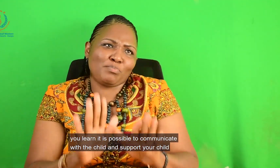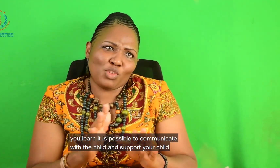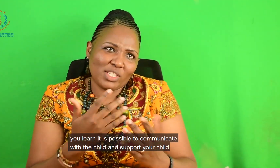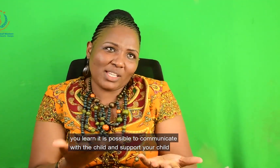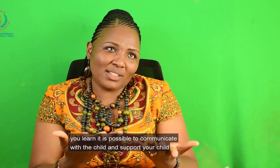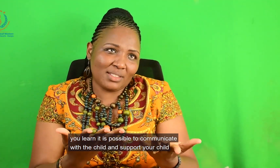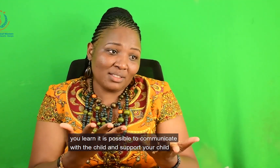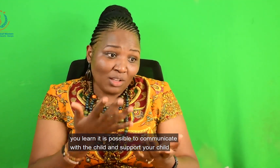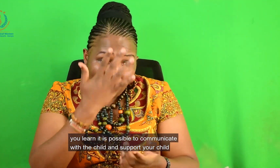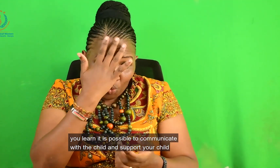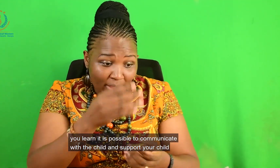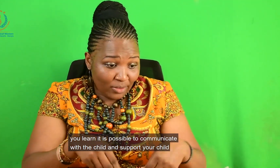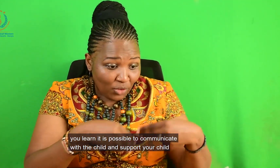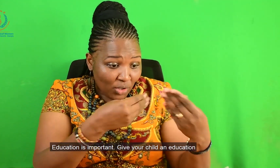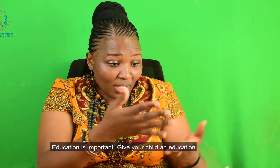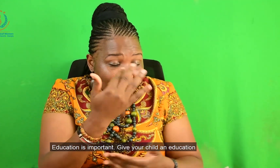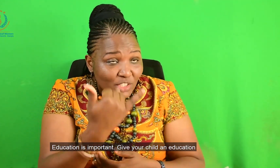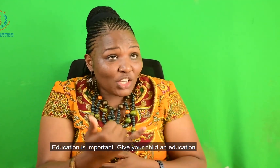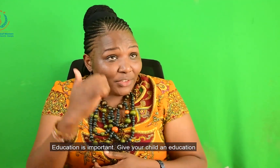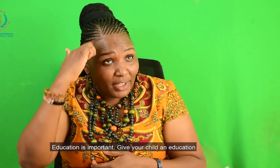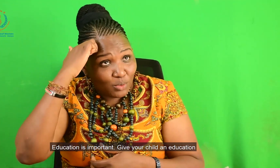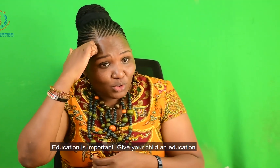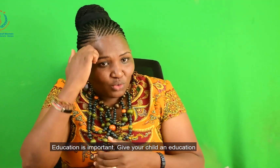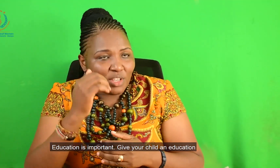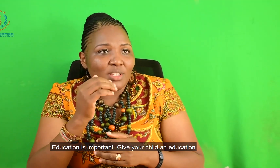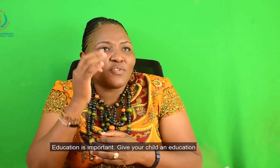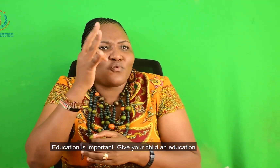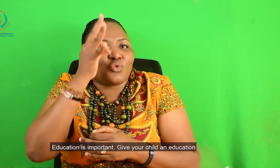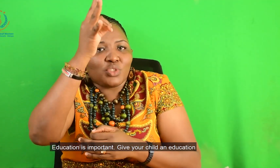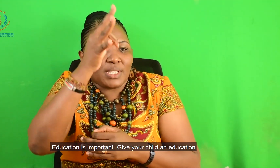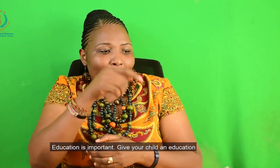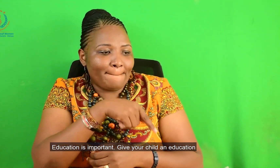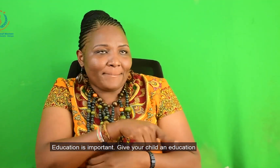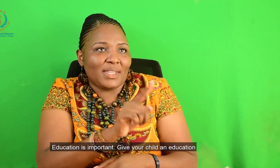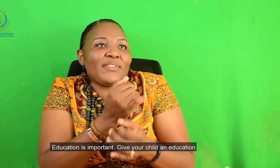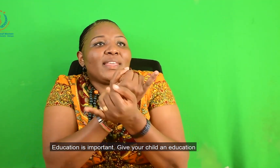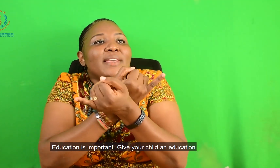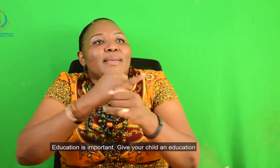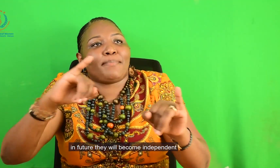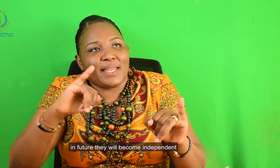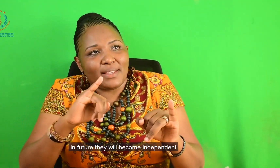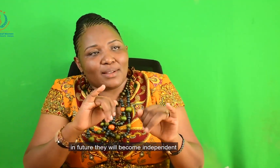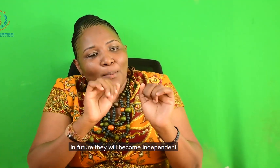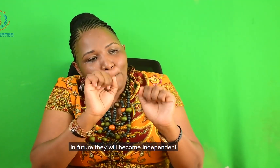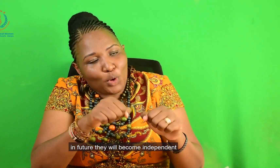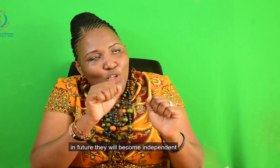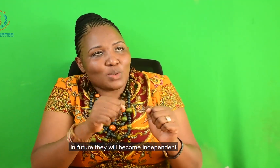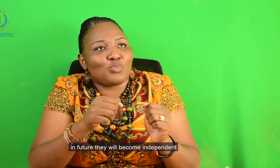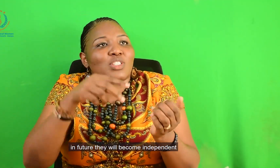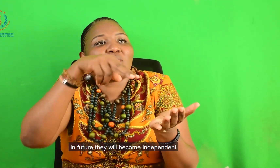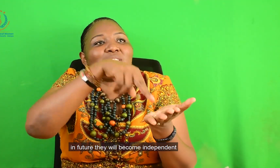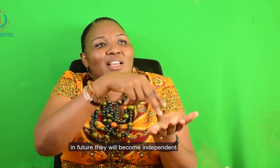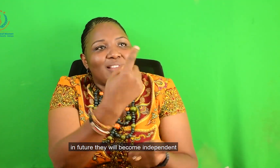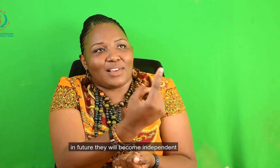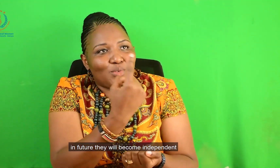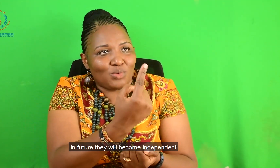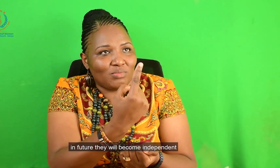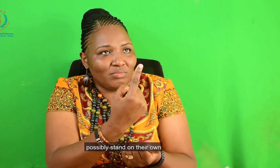can support your child. Education is important. Give your child an education and in future they'll become independent,